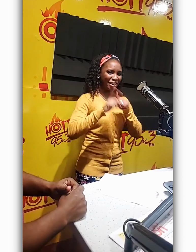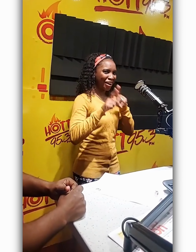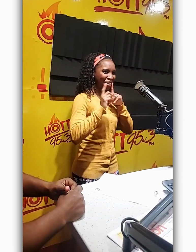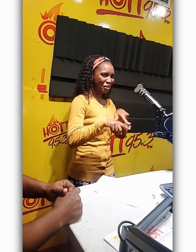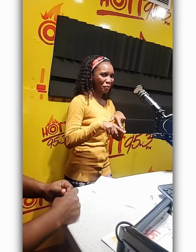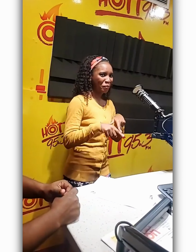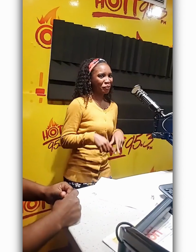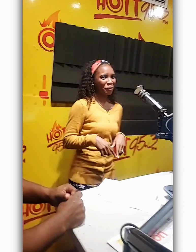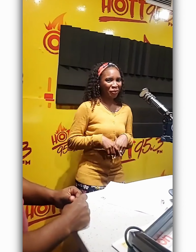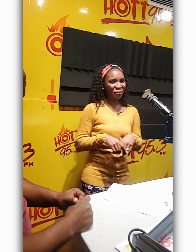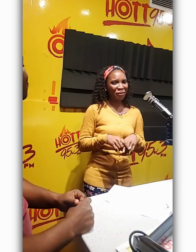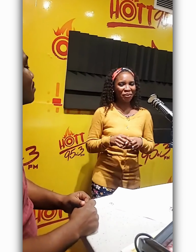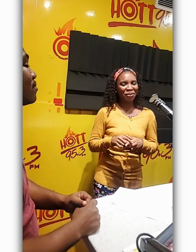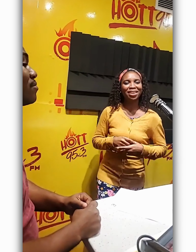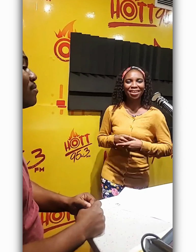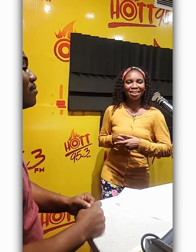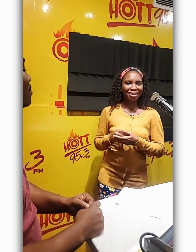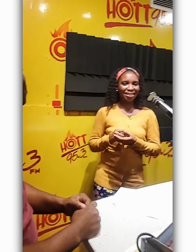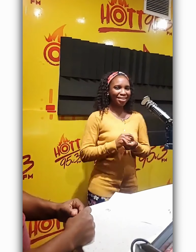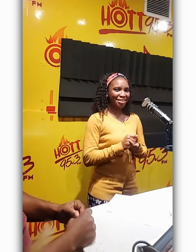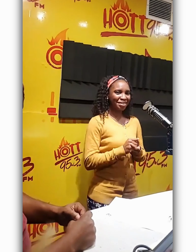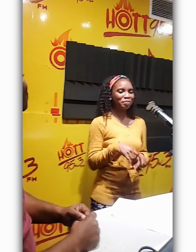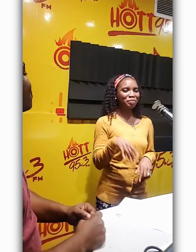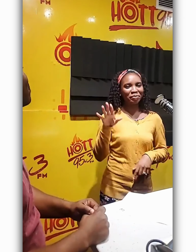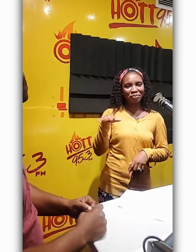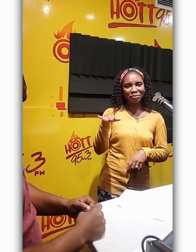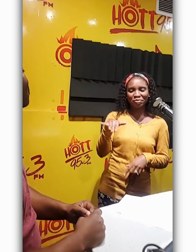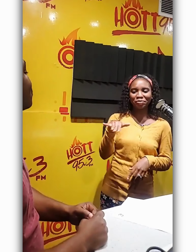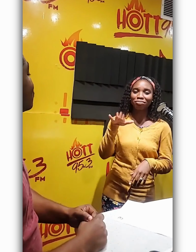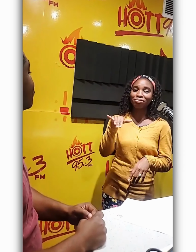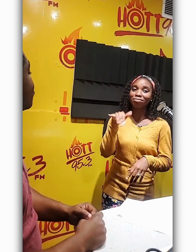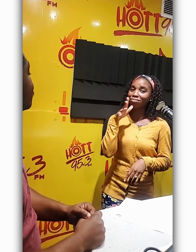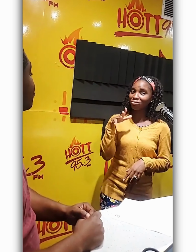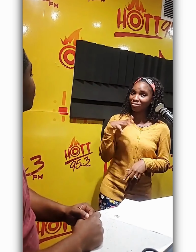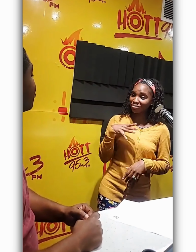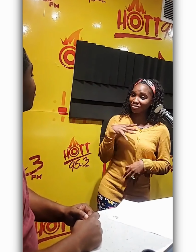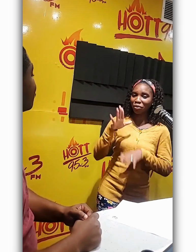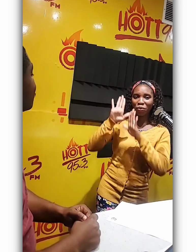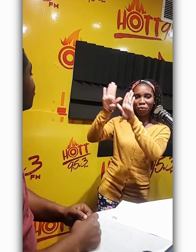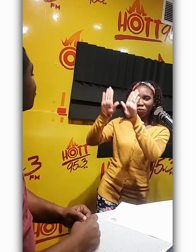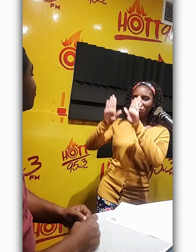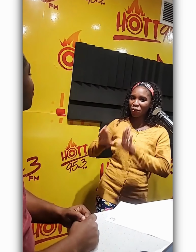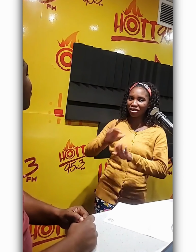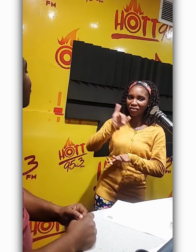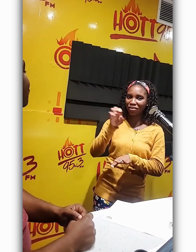I'm his wife. Good. Listen, ma'am. Great job today to you.